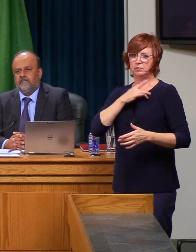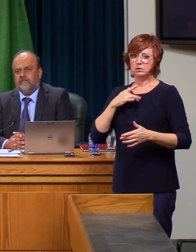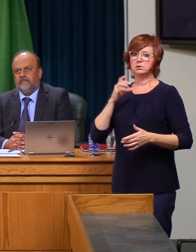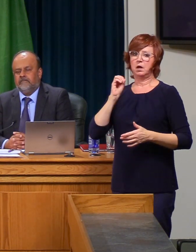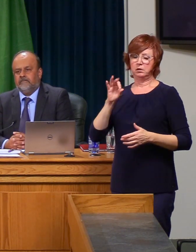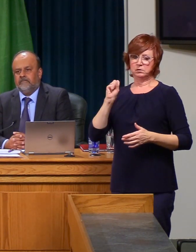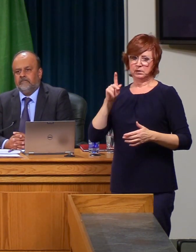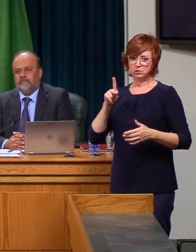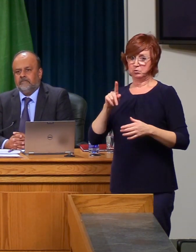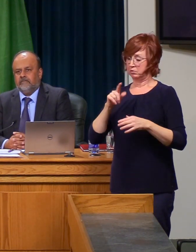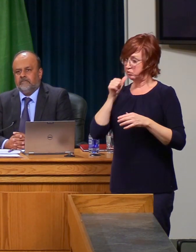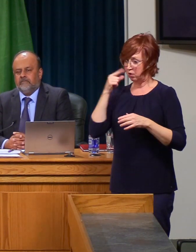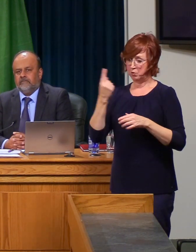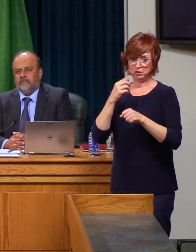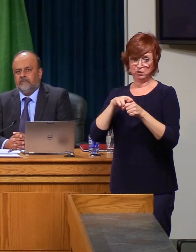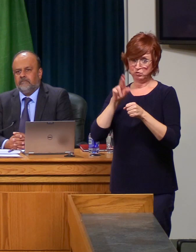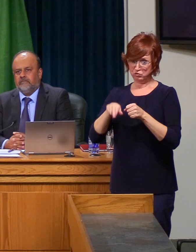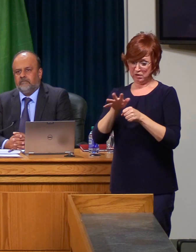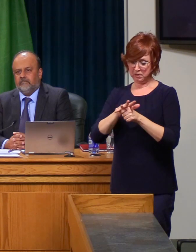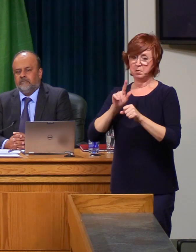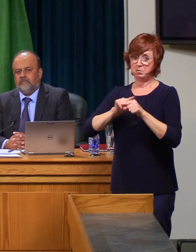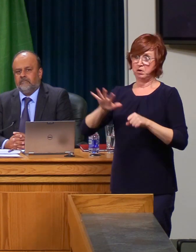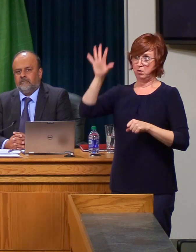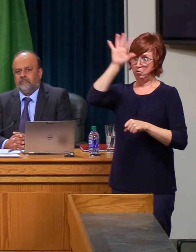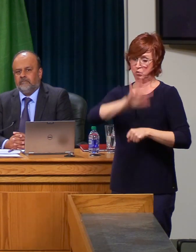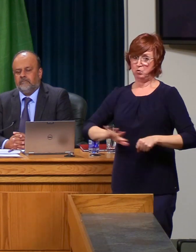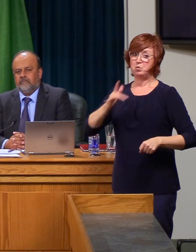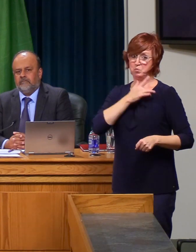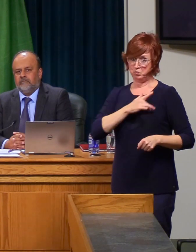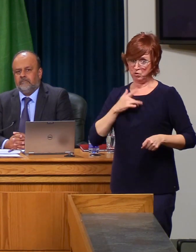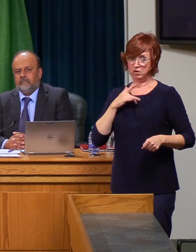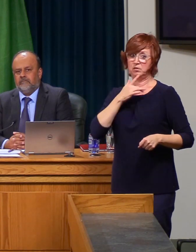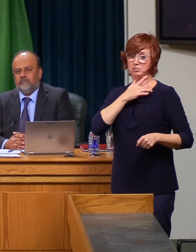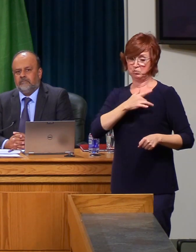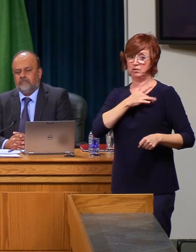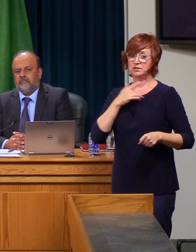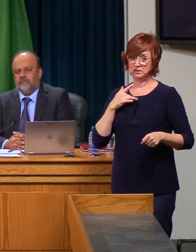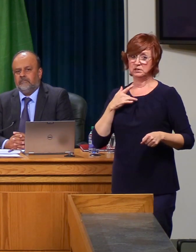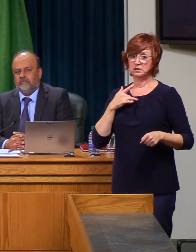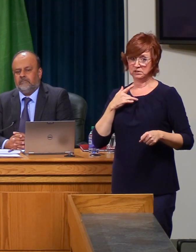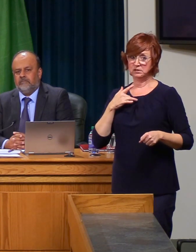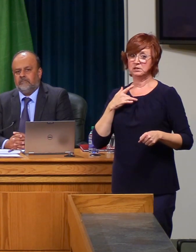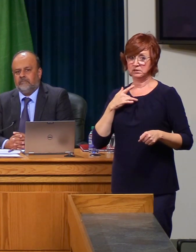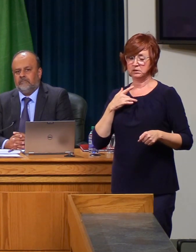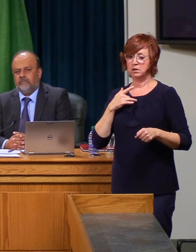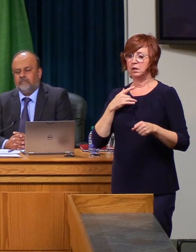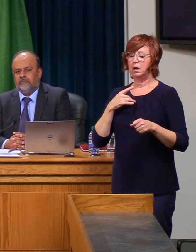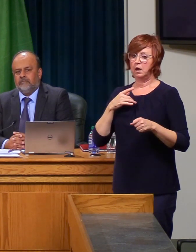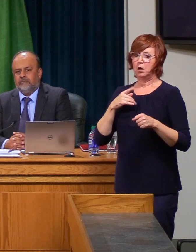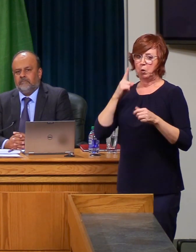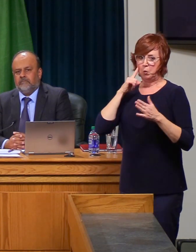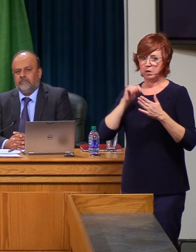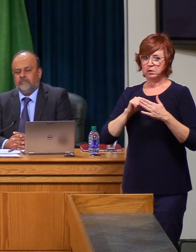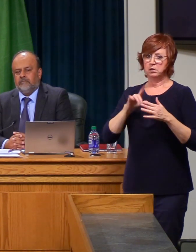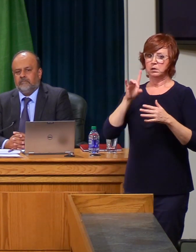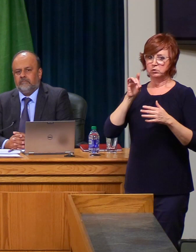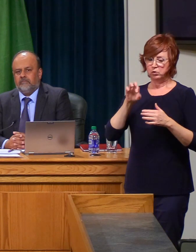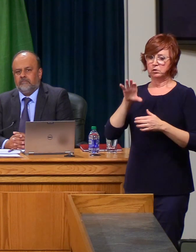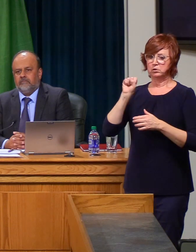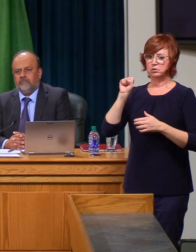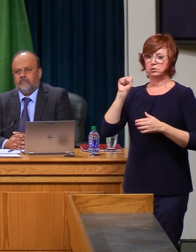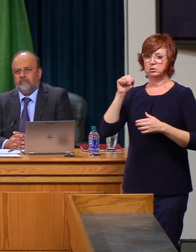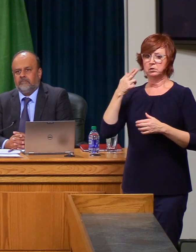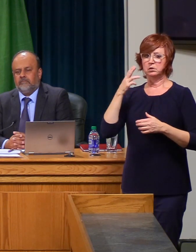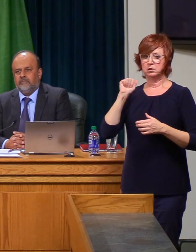people in not just Regina but across the province should be taking an eye to the recommendations of Dr. Shahab, as they are now the law